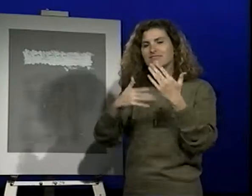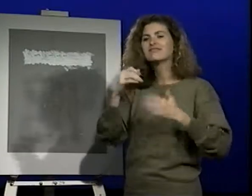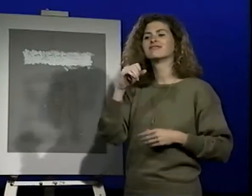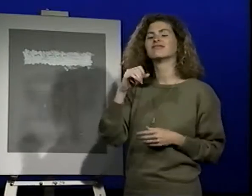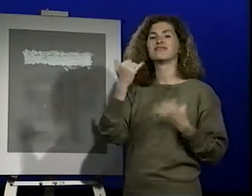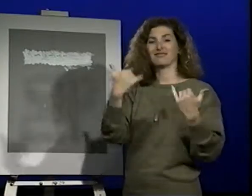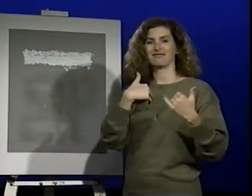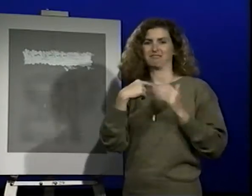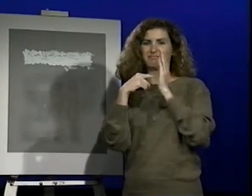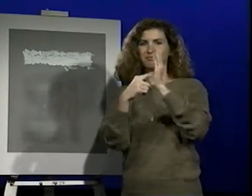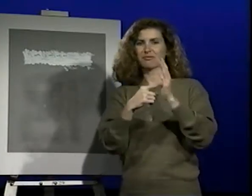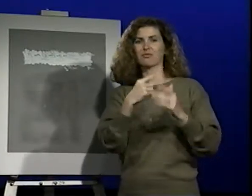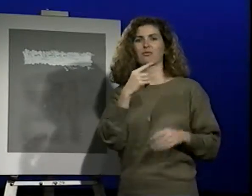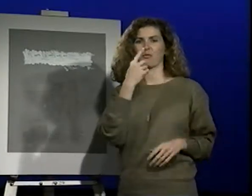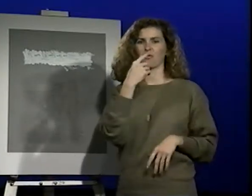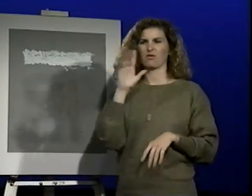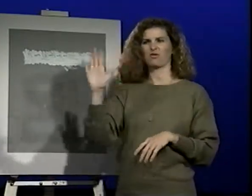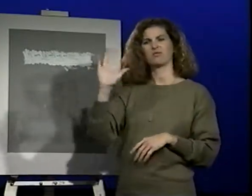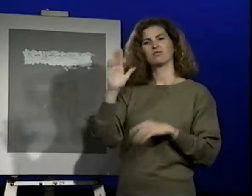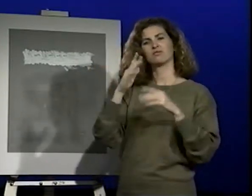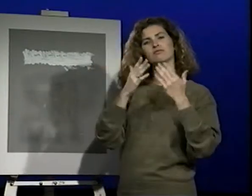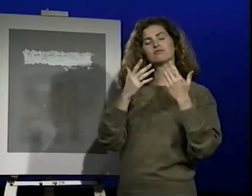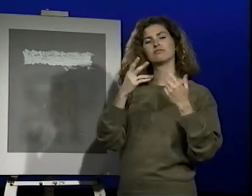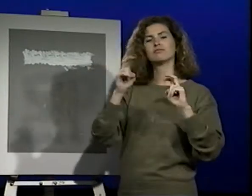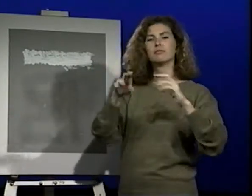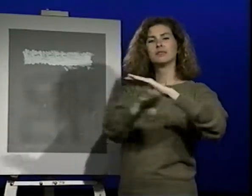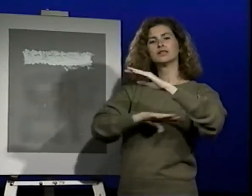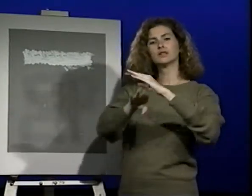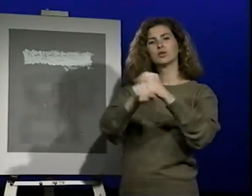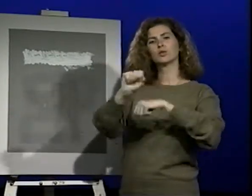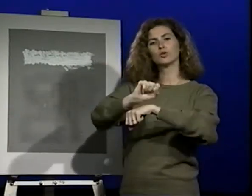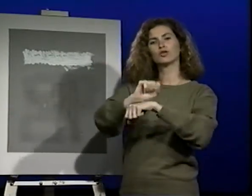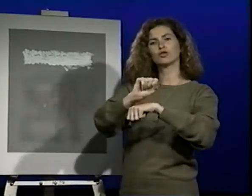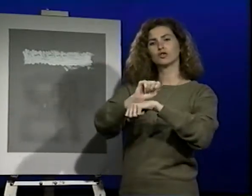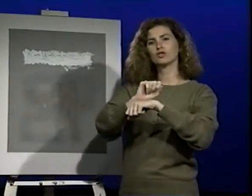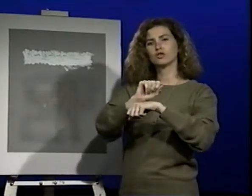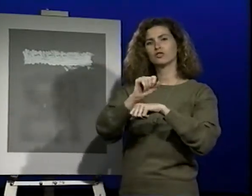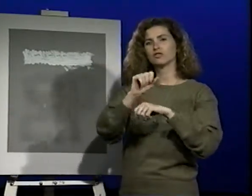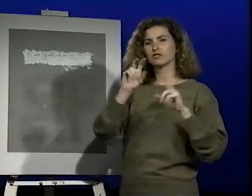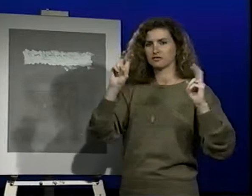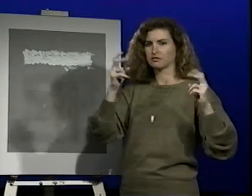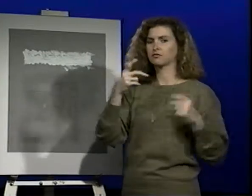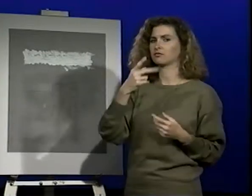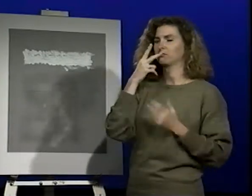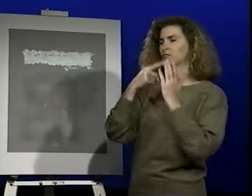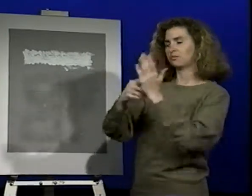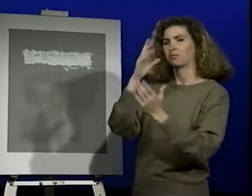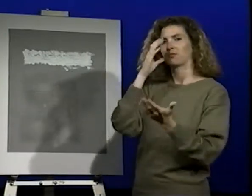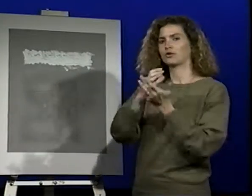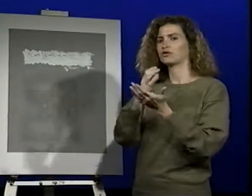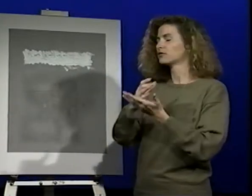and he had continued to work. I'm going to show you one of his basic pieces.